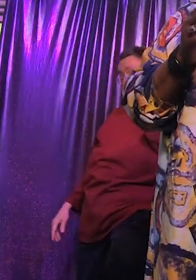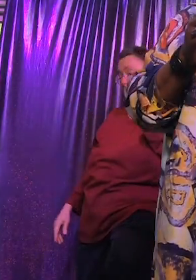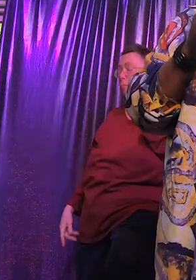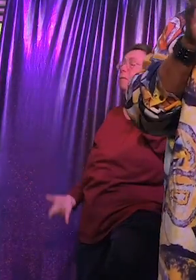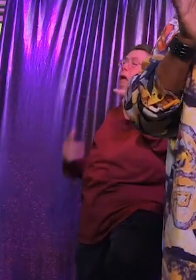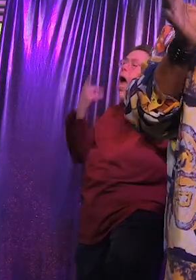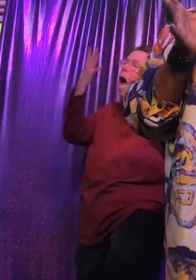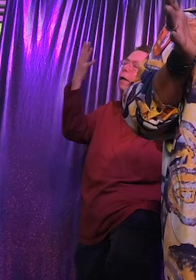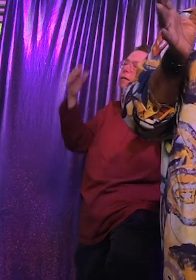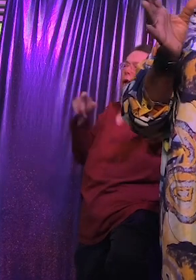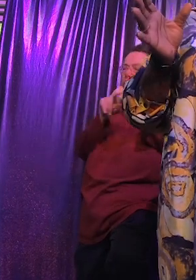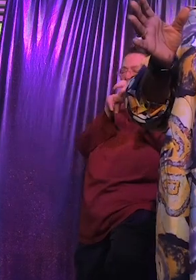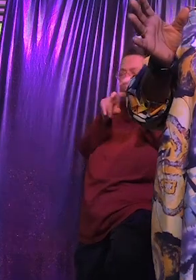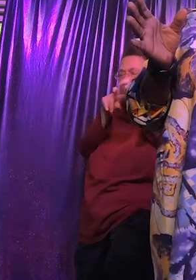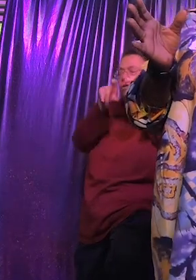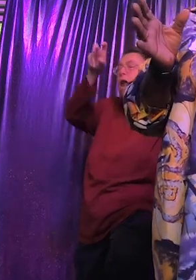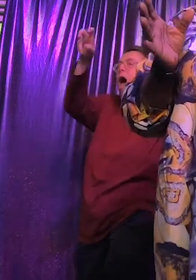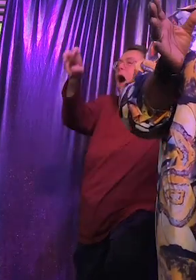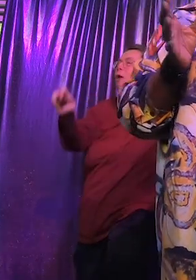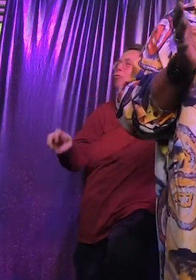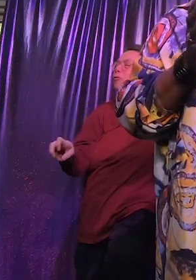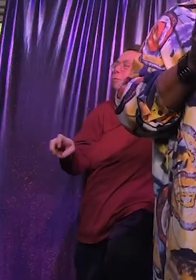I decided to come out of the closet.